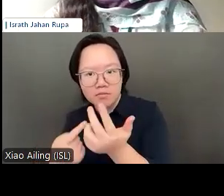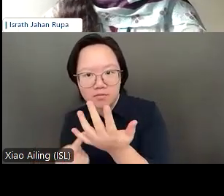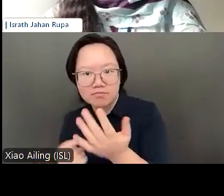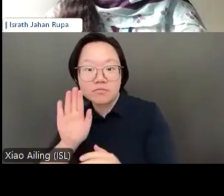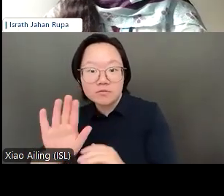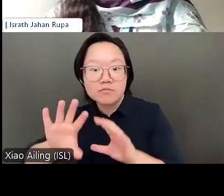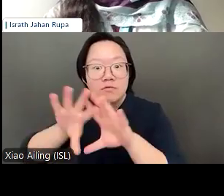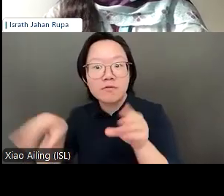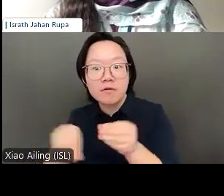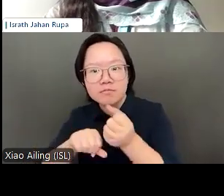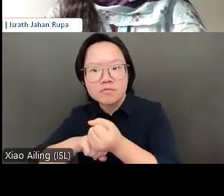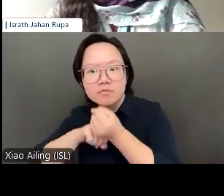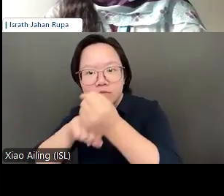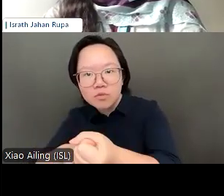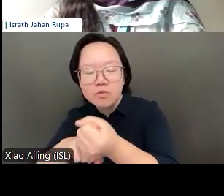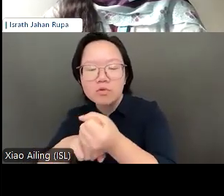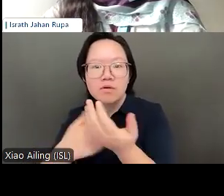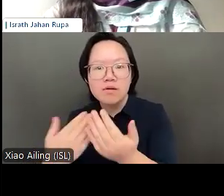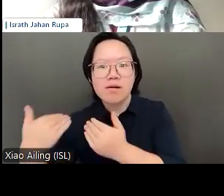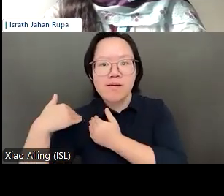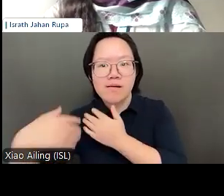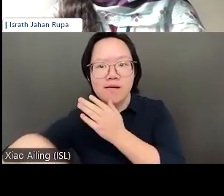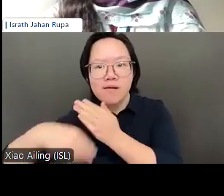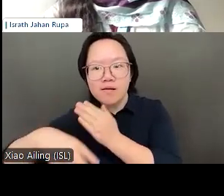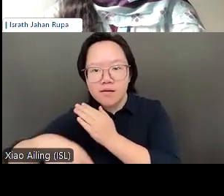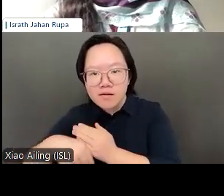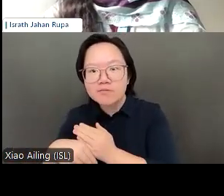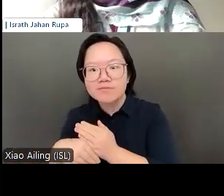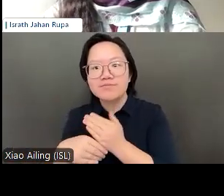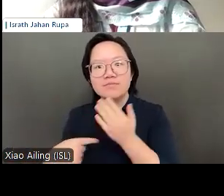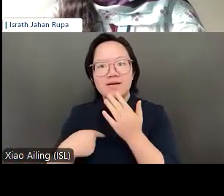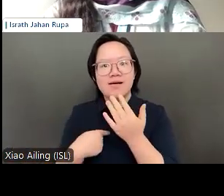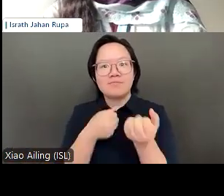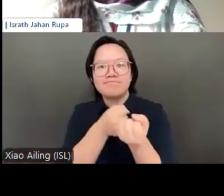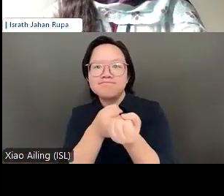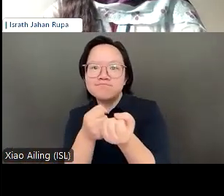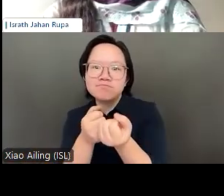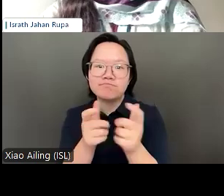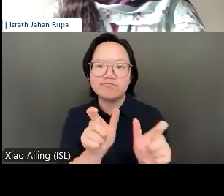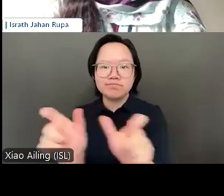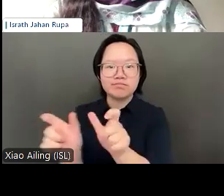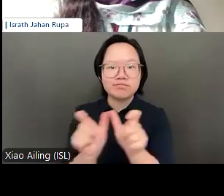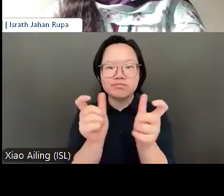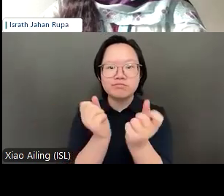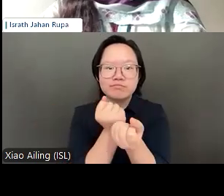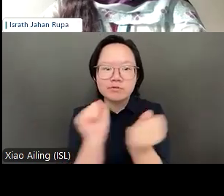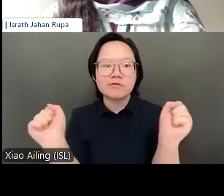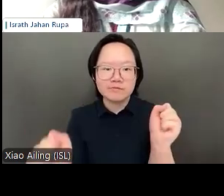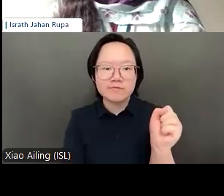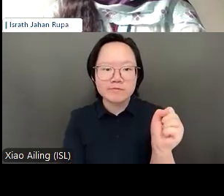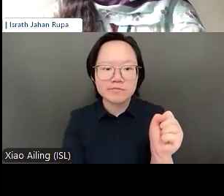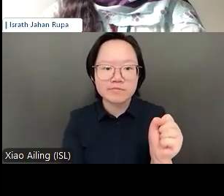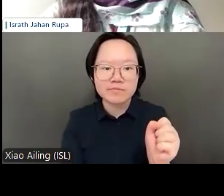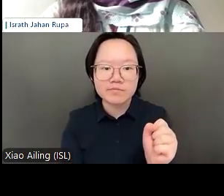strengthening. Also, in the Disability Inclusive Development Task Order 45 project, I am the safeguarding focal for